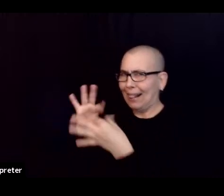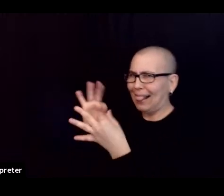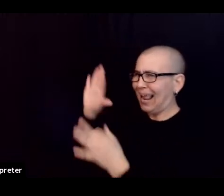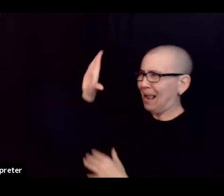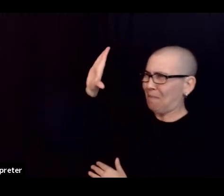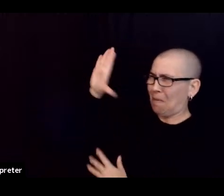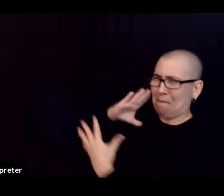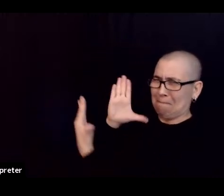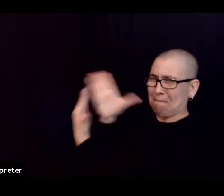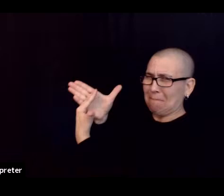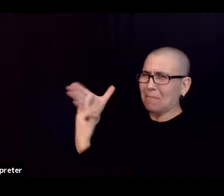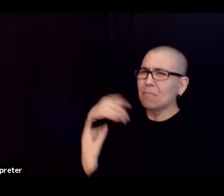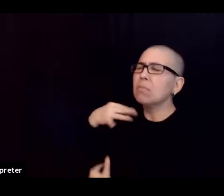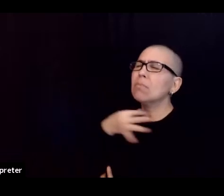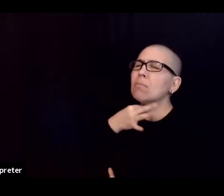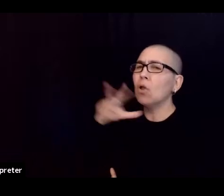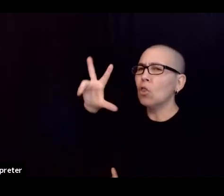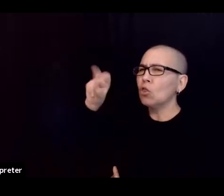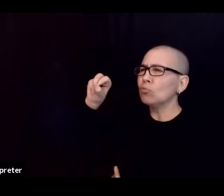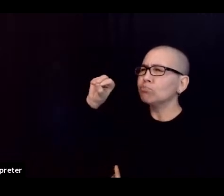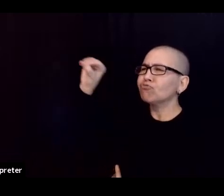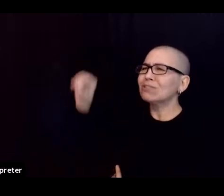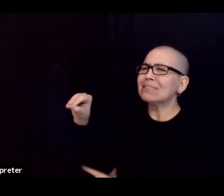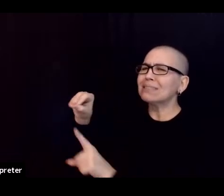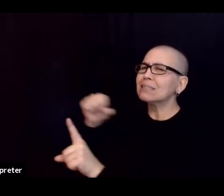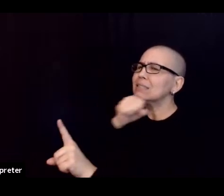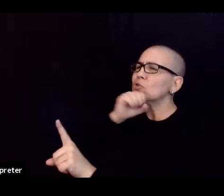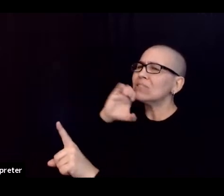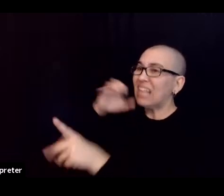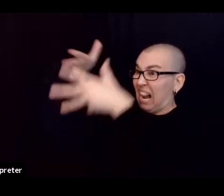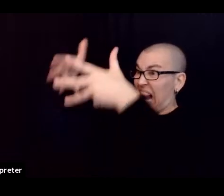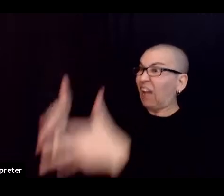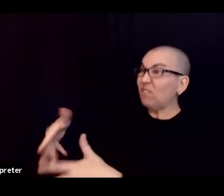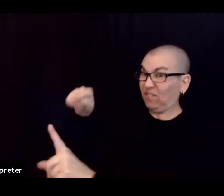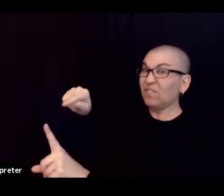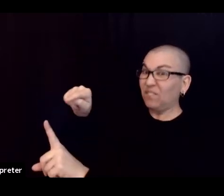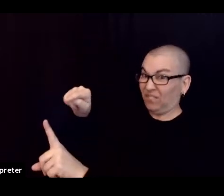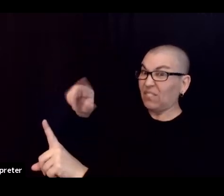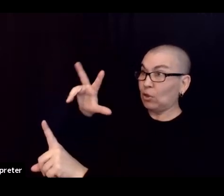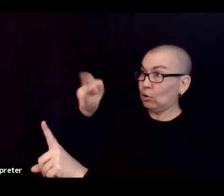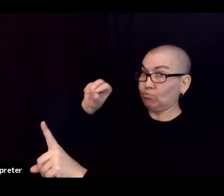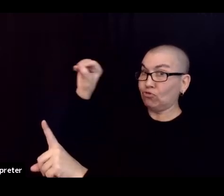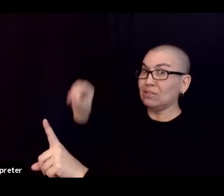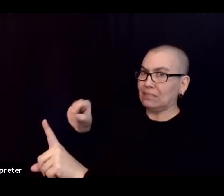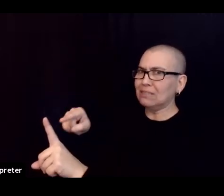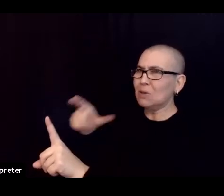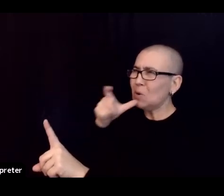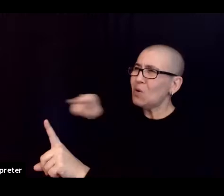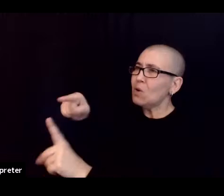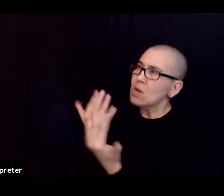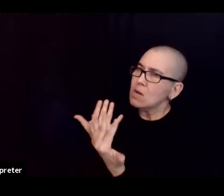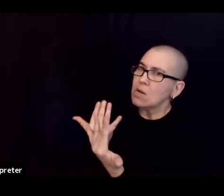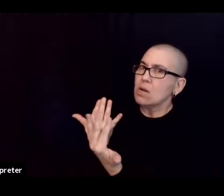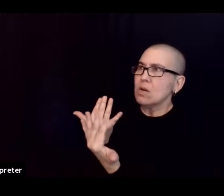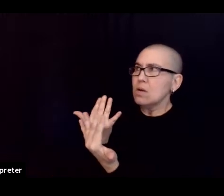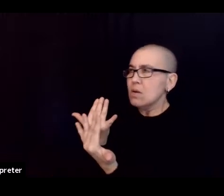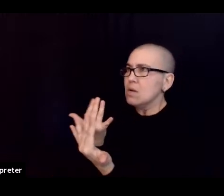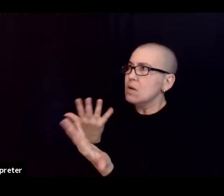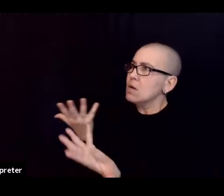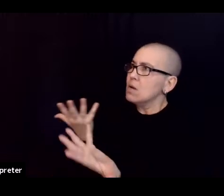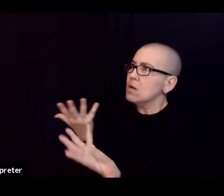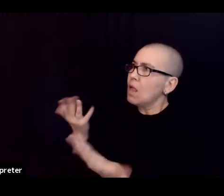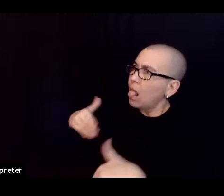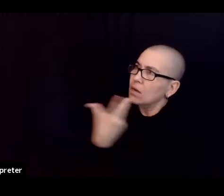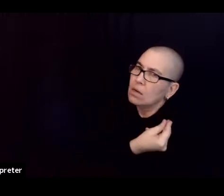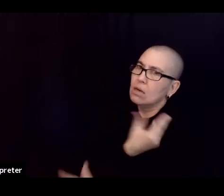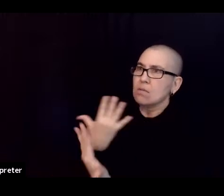waiting patiently and now they're getting their turn? Or are there people, a certain subpopulations who haven't been interested? I'm just wondering, who are the remaining